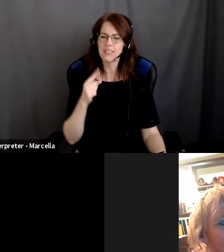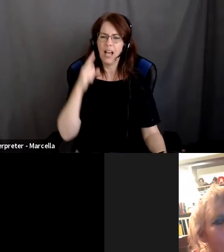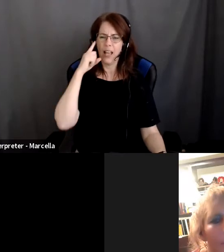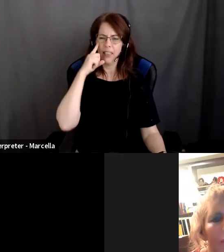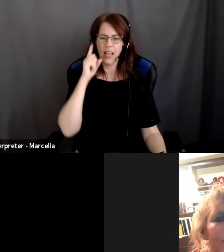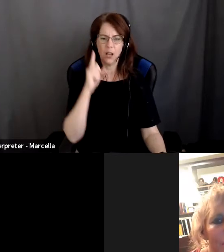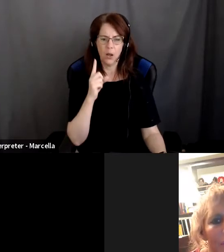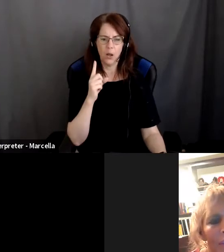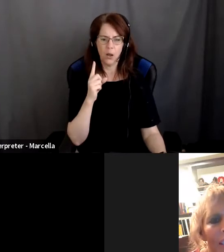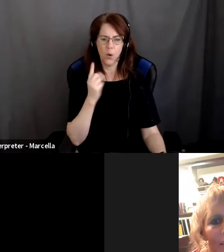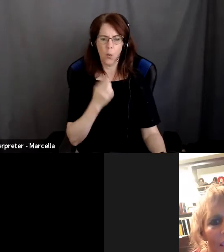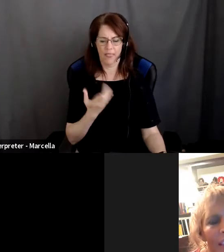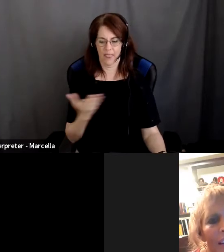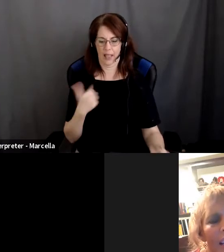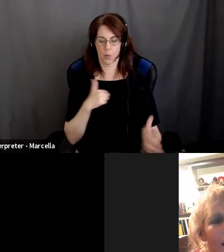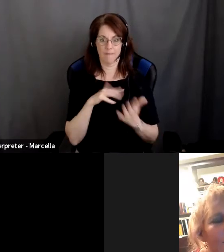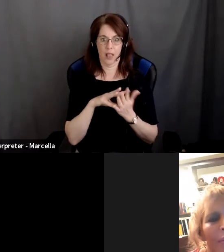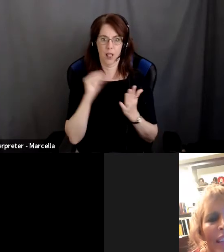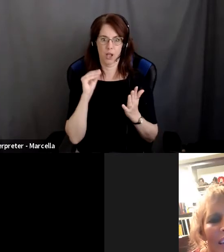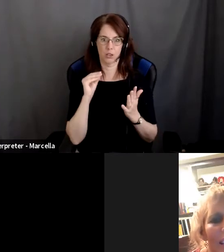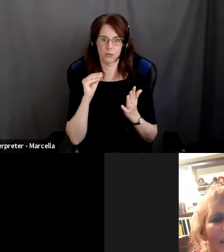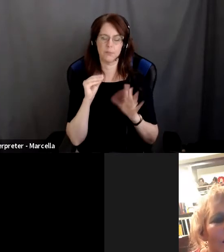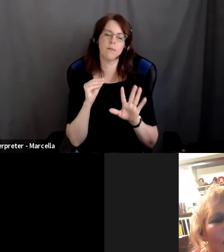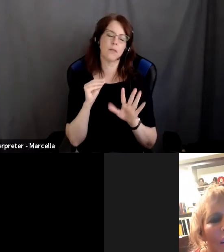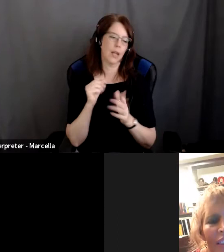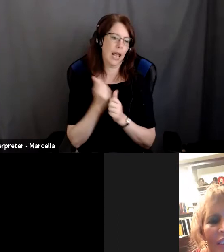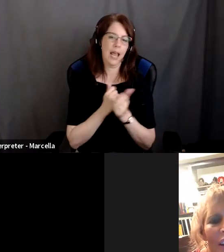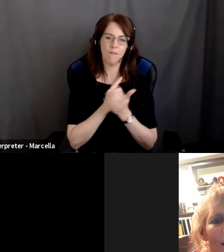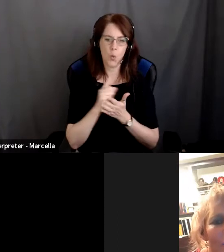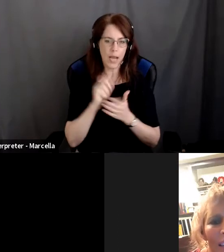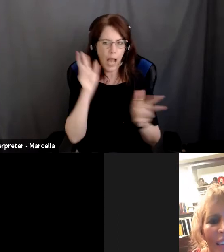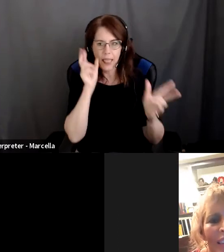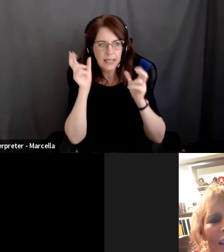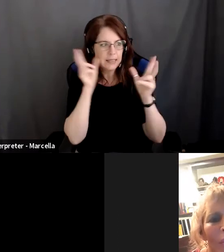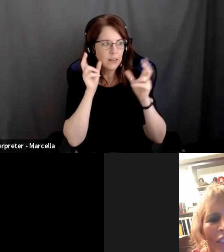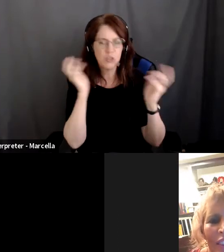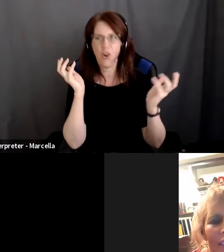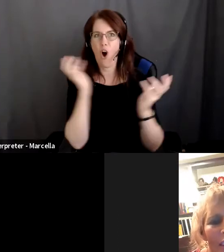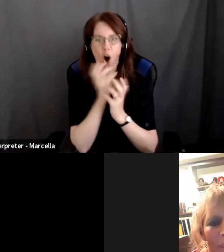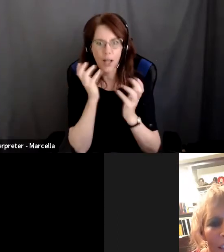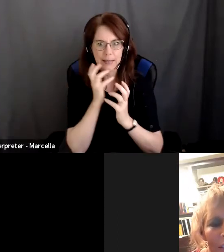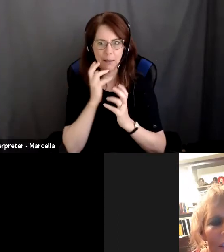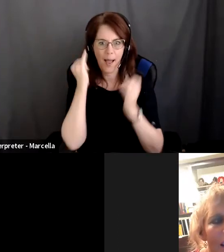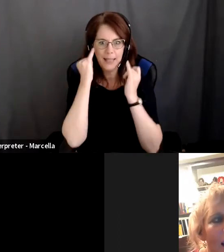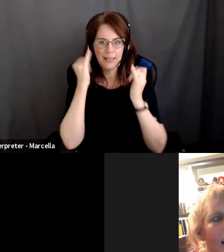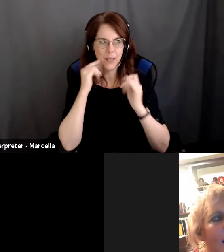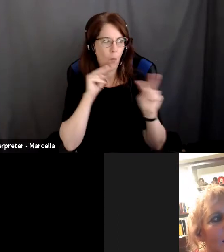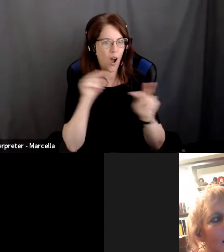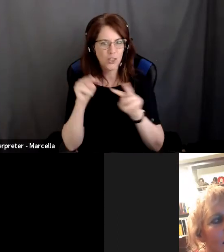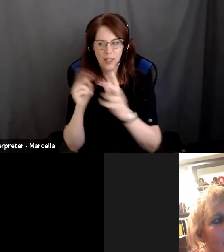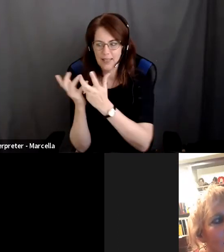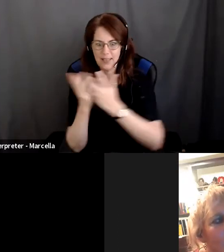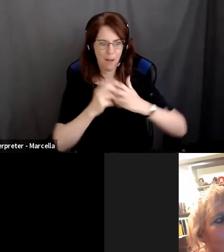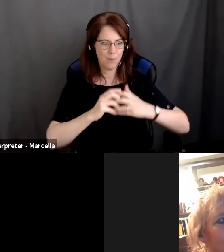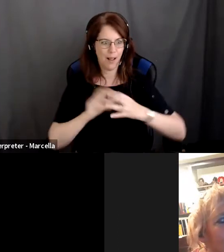that, we've learned, if anything, every week I listen to all these awesome ideas, and I'm watching this come together.